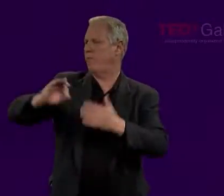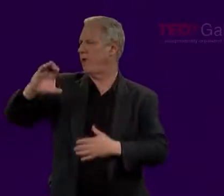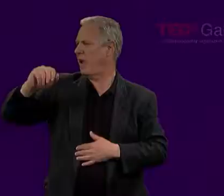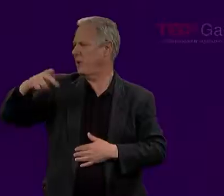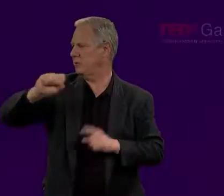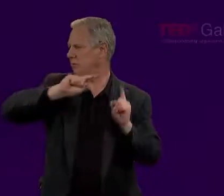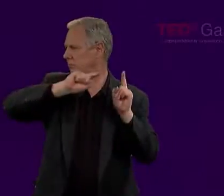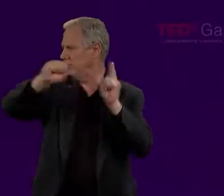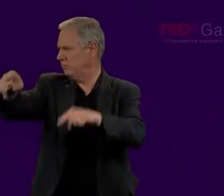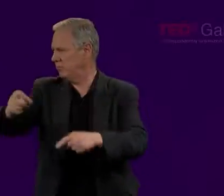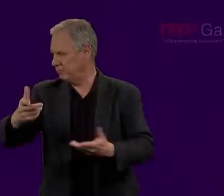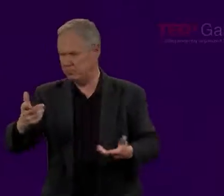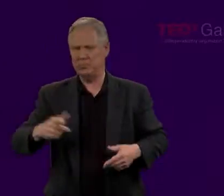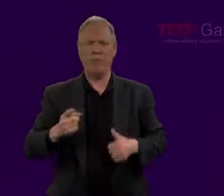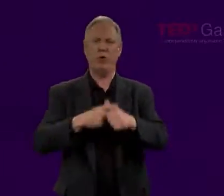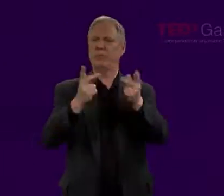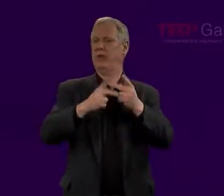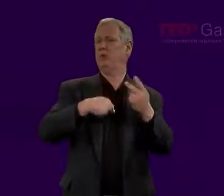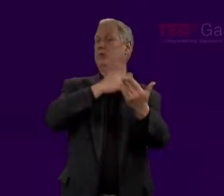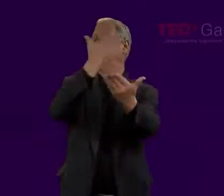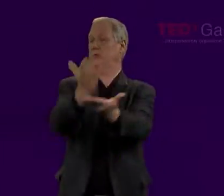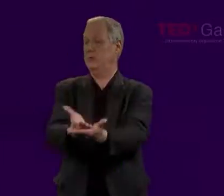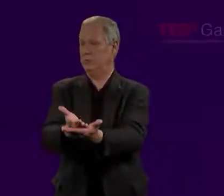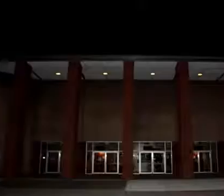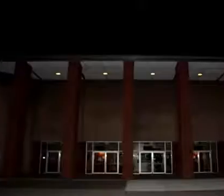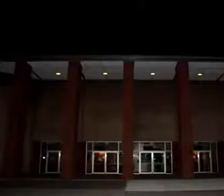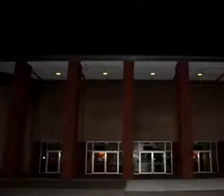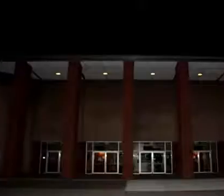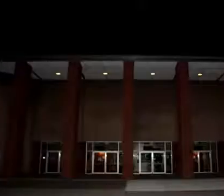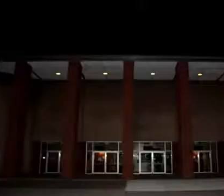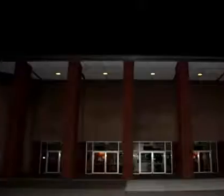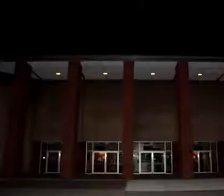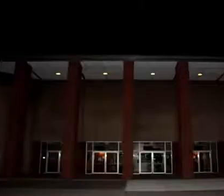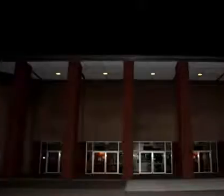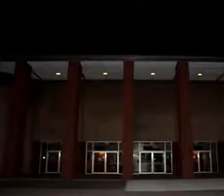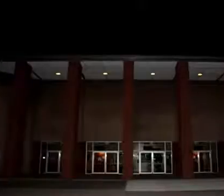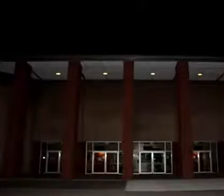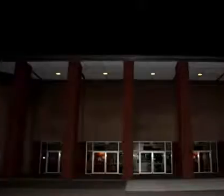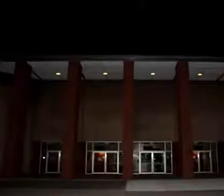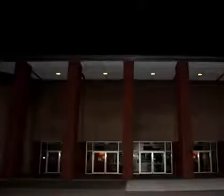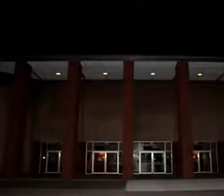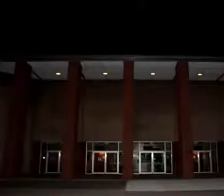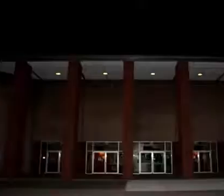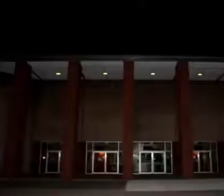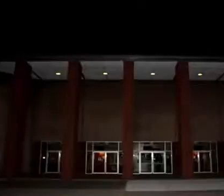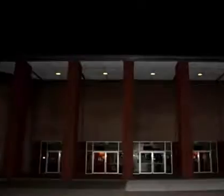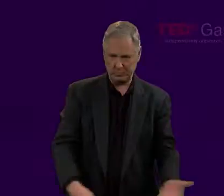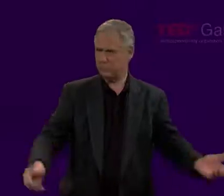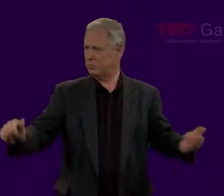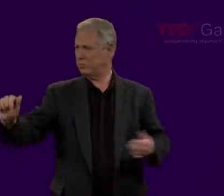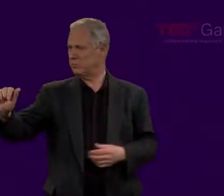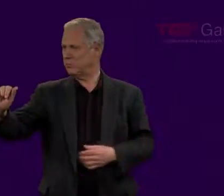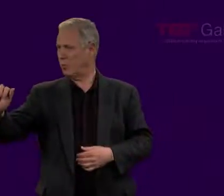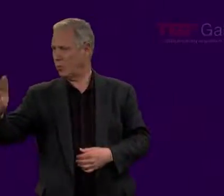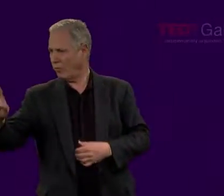Go in front of the committee and arrived. Oh, committee.